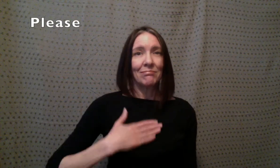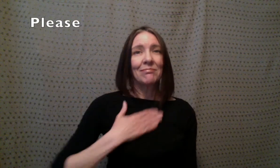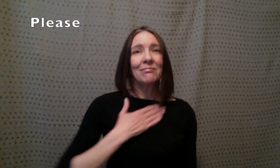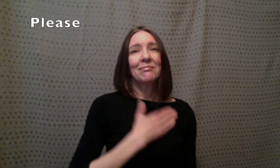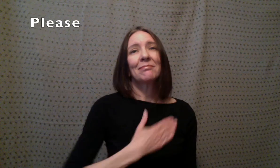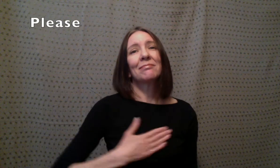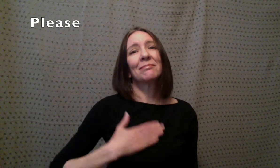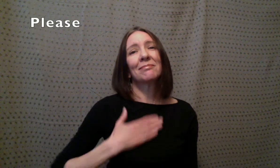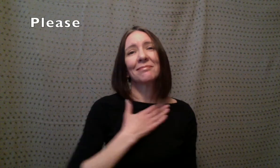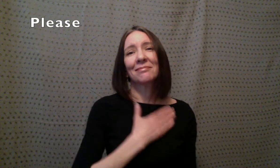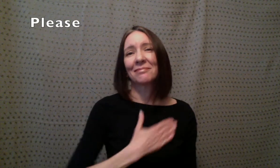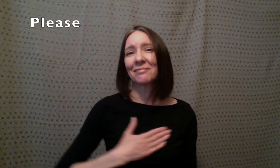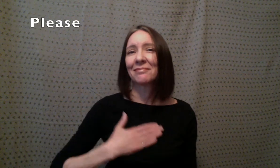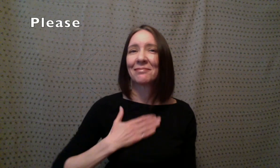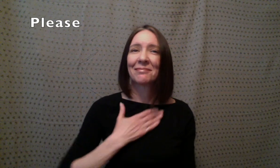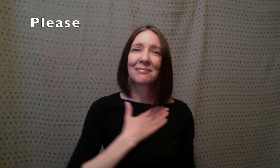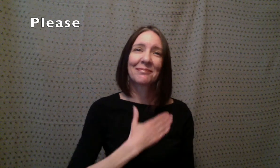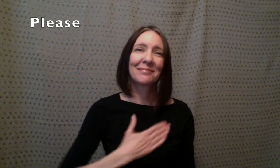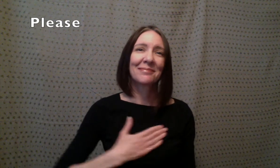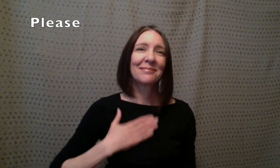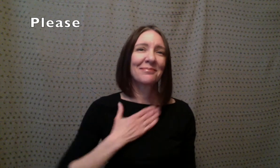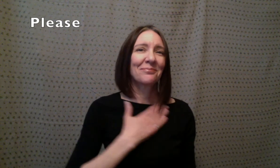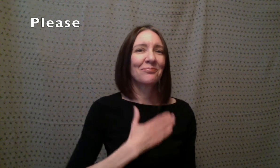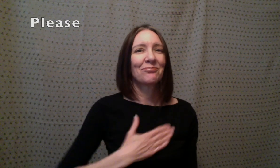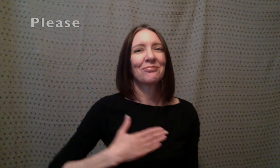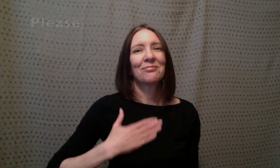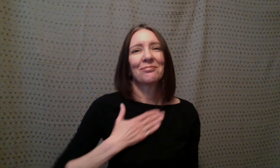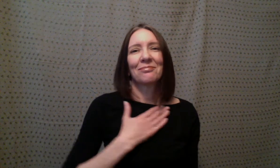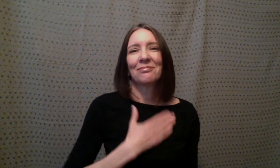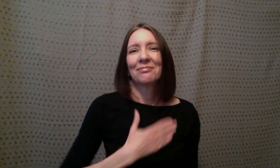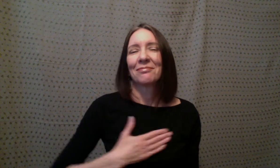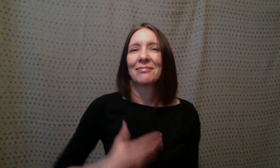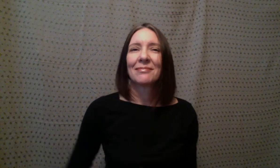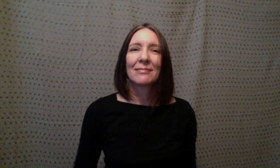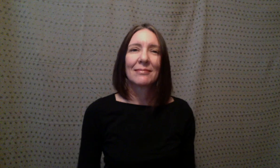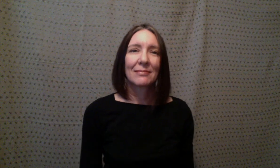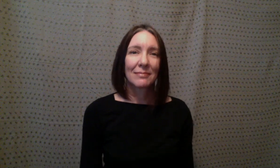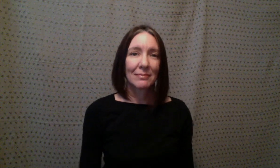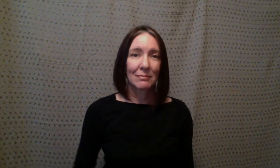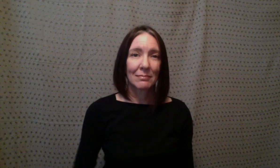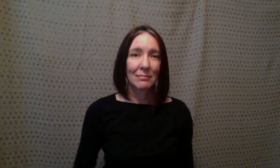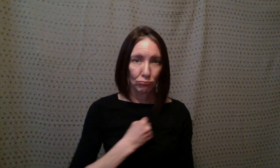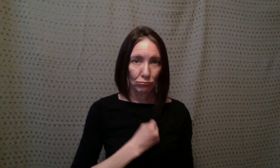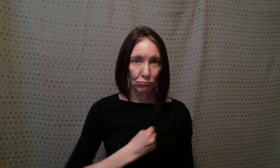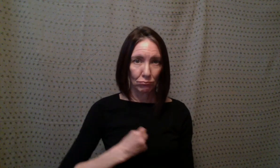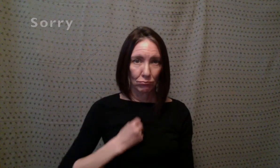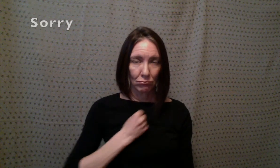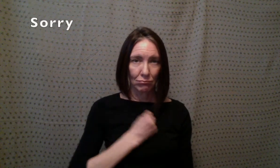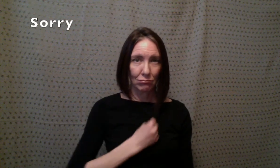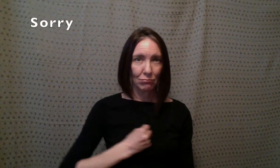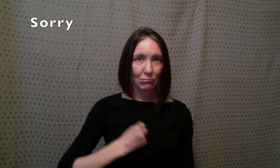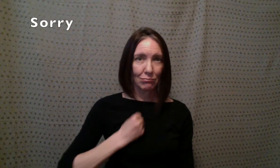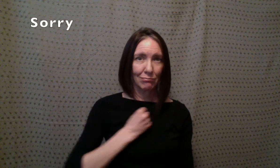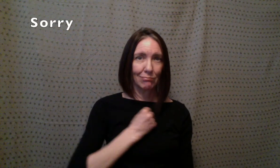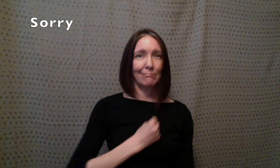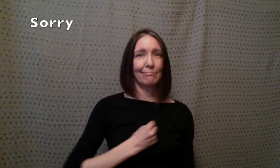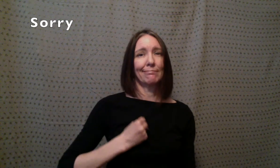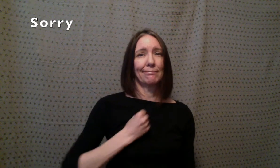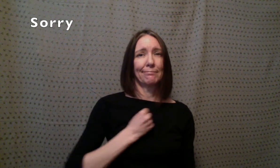Please is signed with a B hand shape, palm on the chest making a small circle. Put a S on it